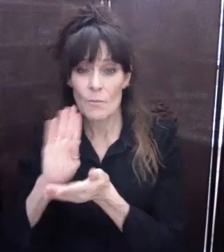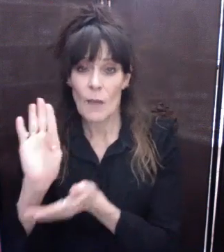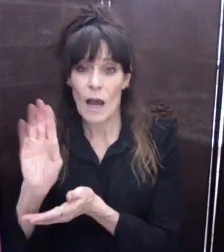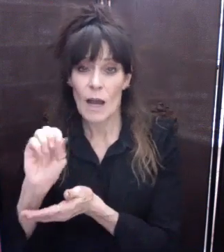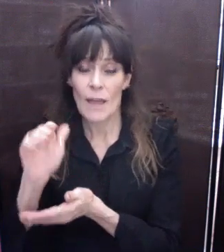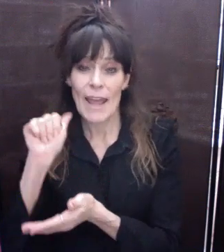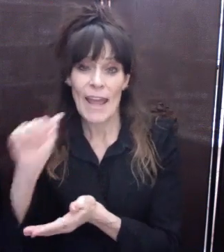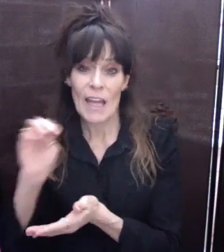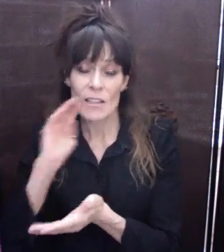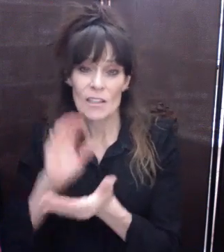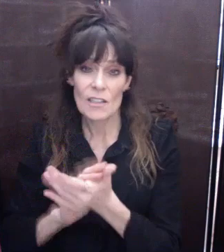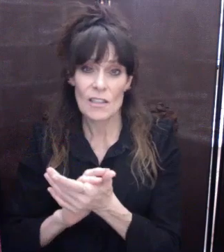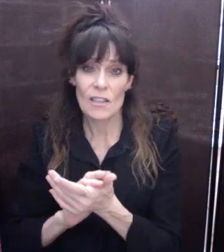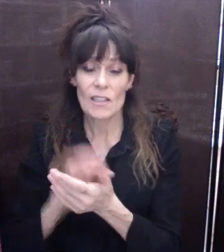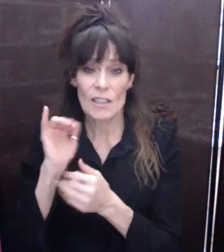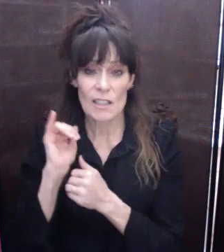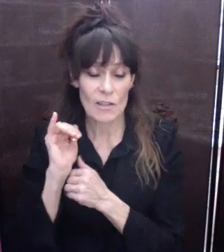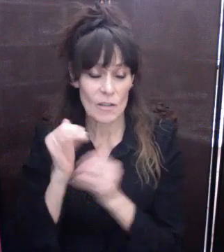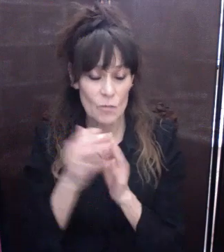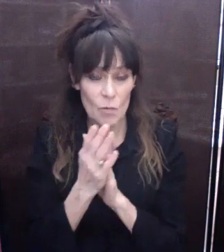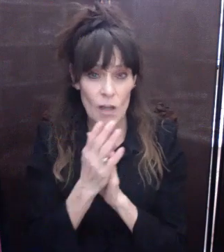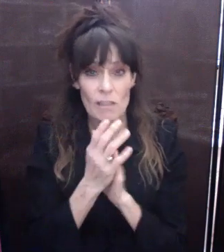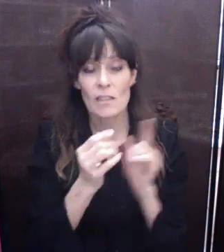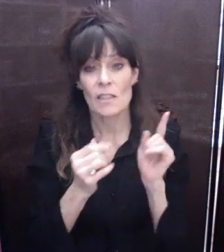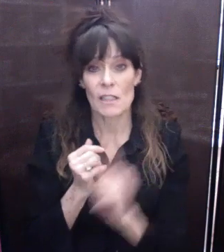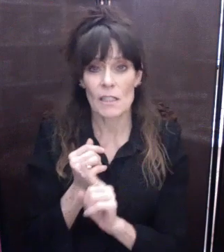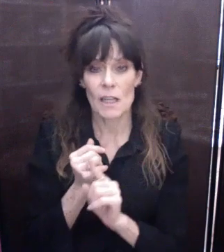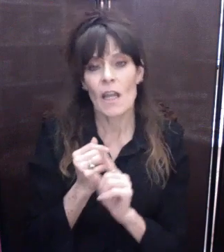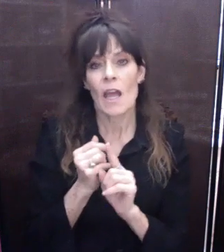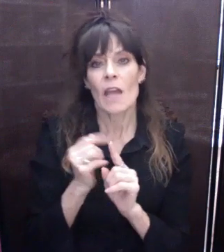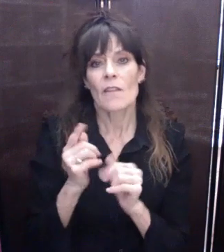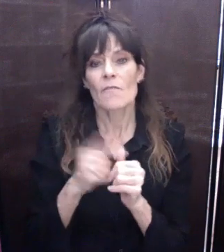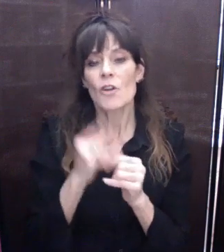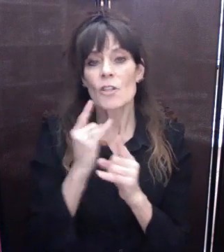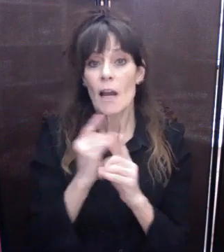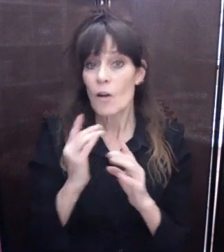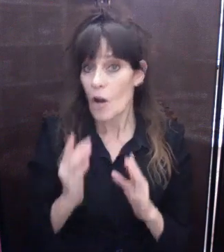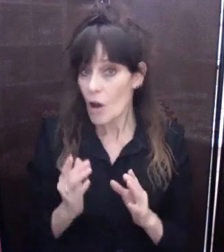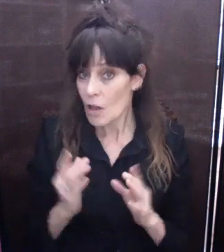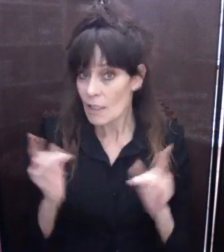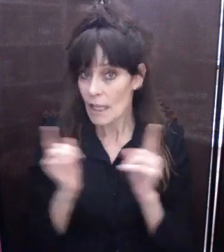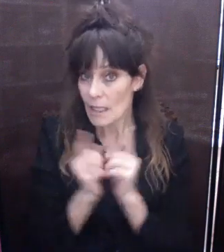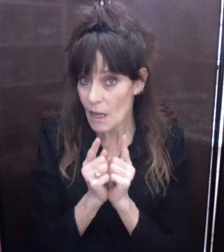Smith home. And the first alcoholic that they actually encounter is a fellow named Eddie